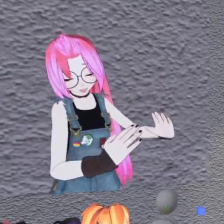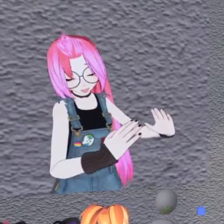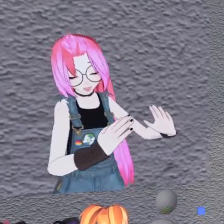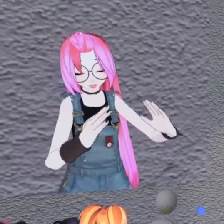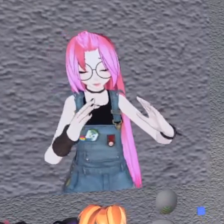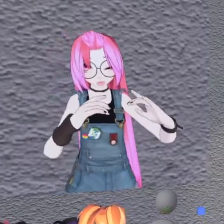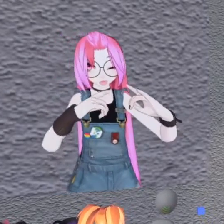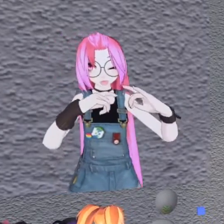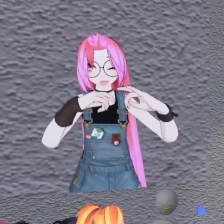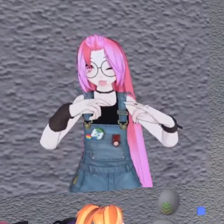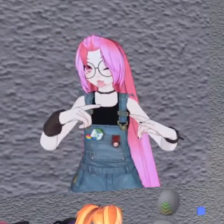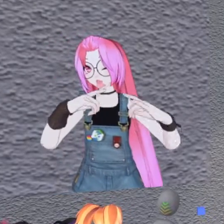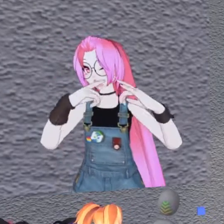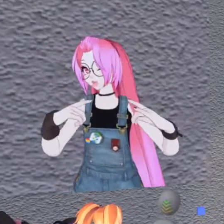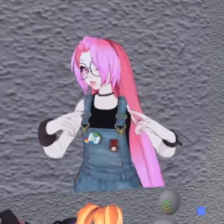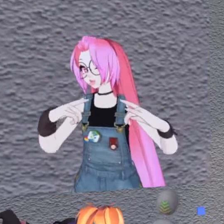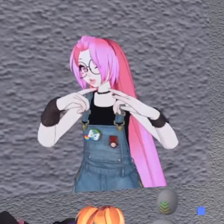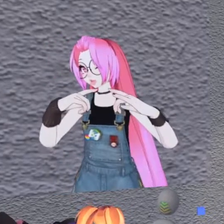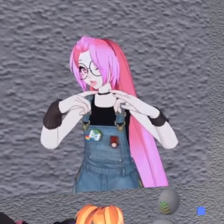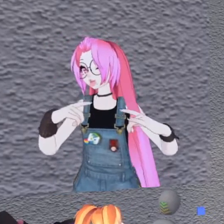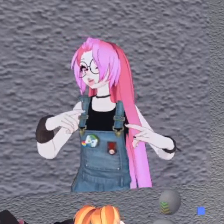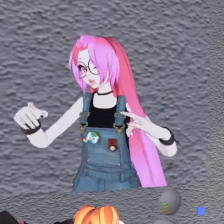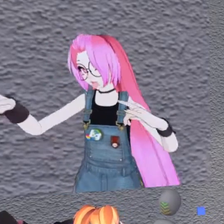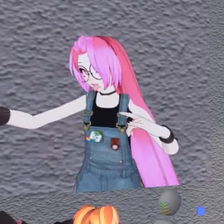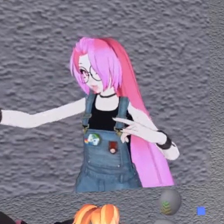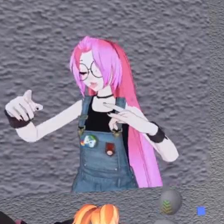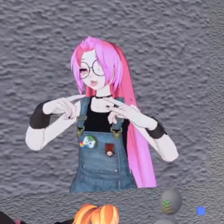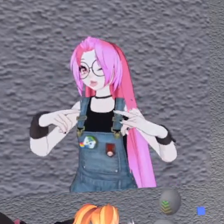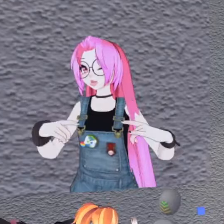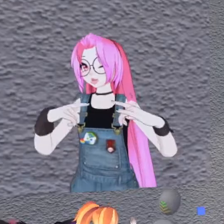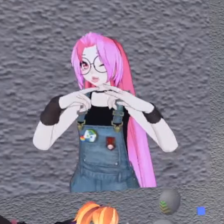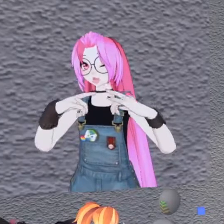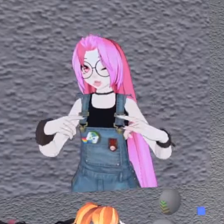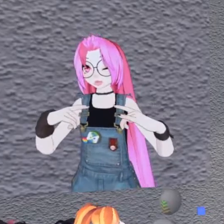triangle? You're gonna be showing the tent. Yep.